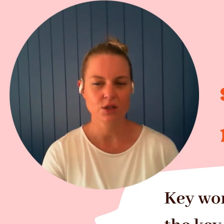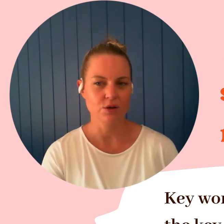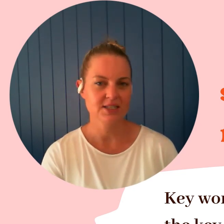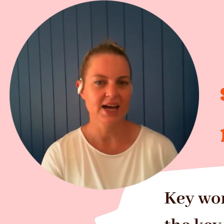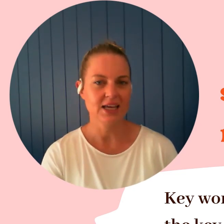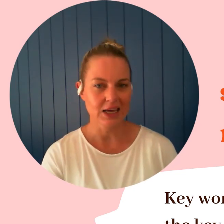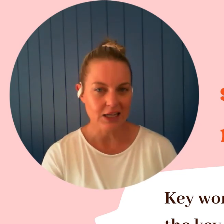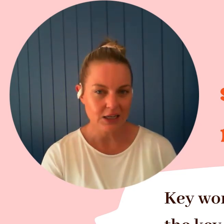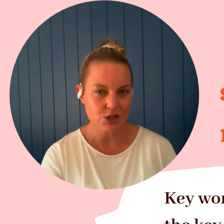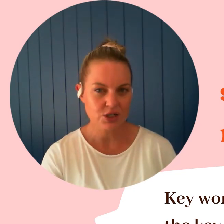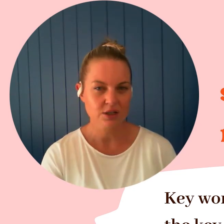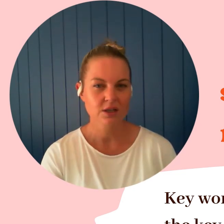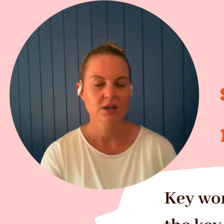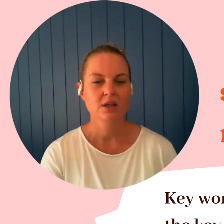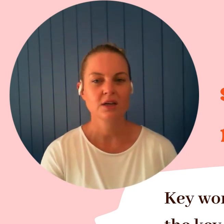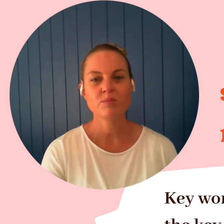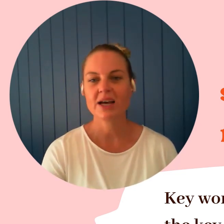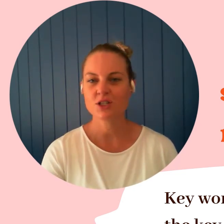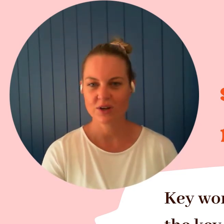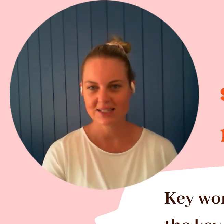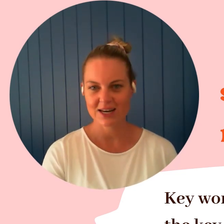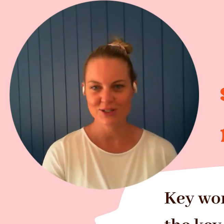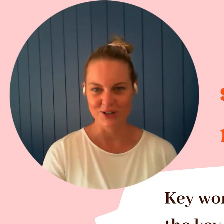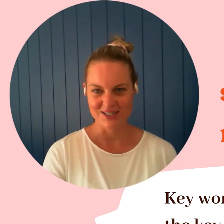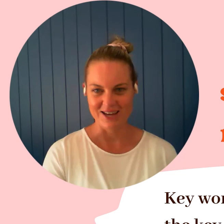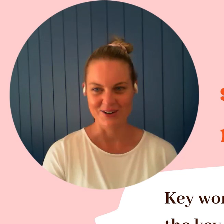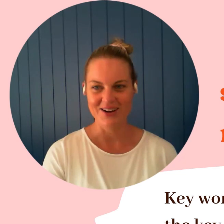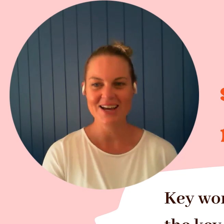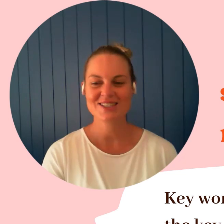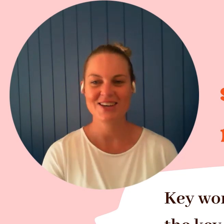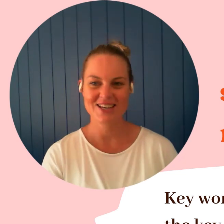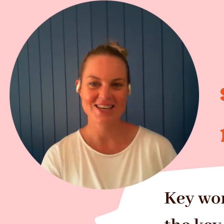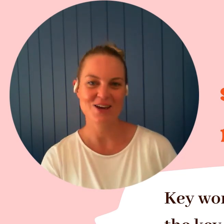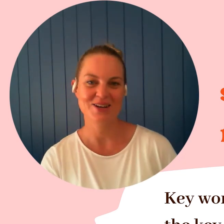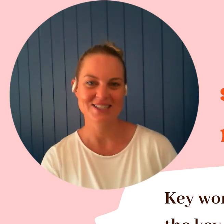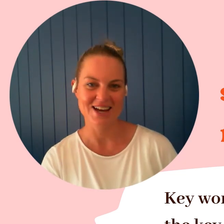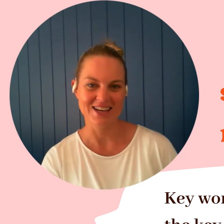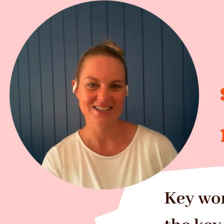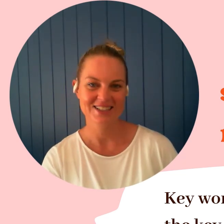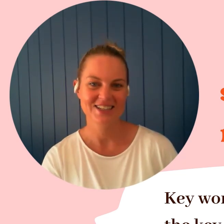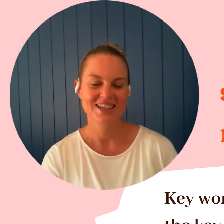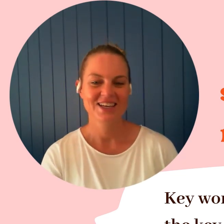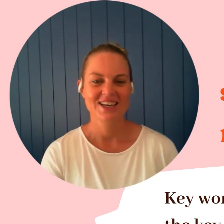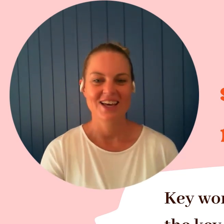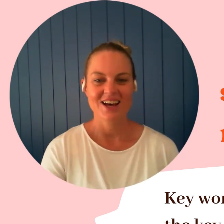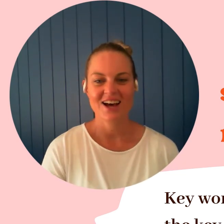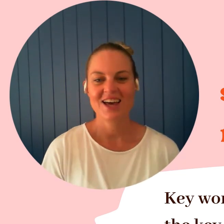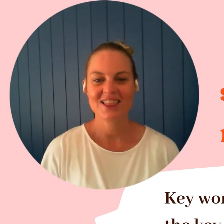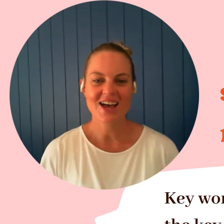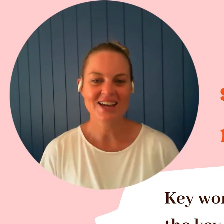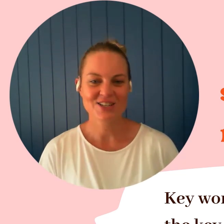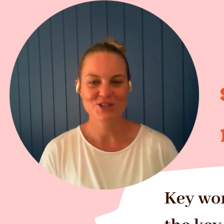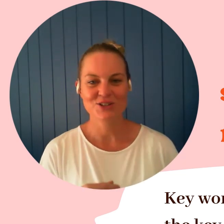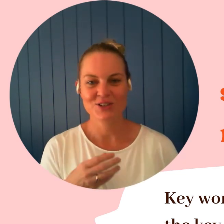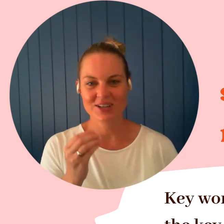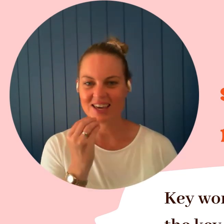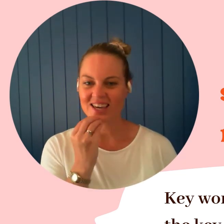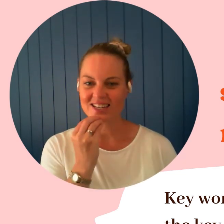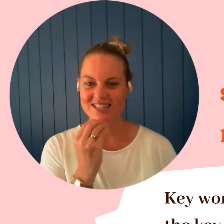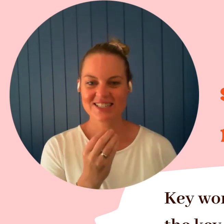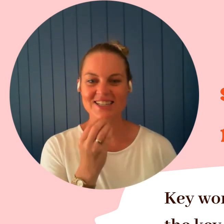used alongside English compared to translating to Auslan, all right? So here's keyword signing. I like